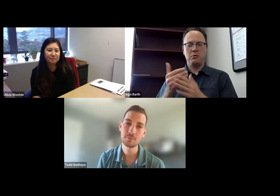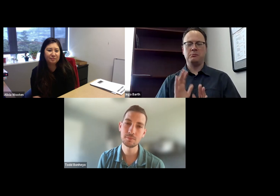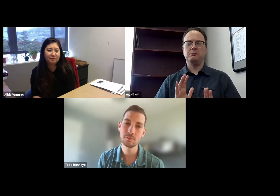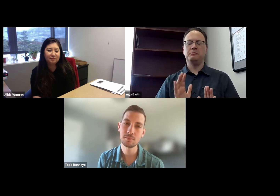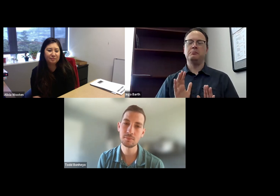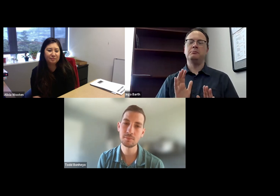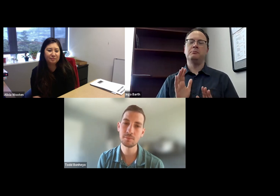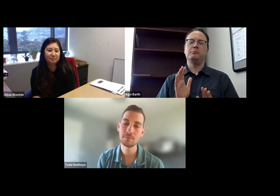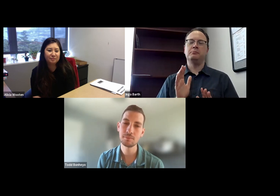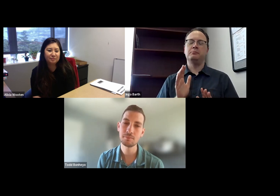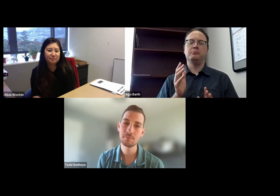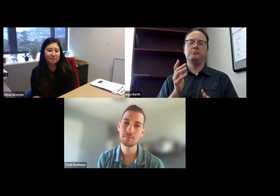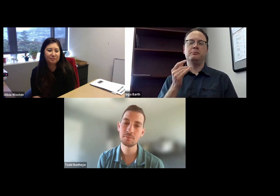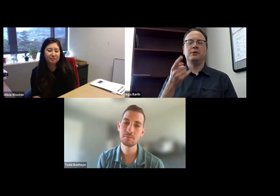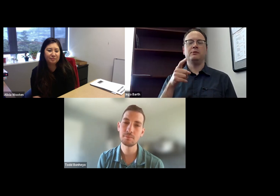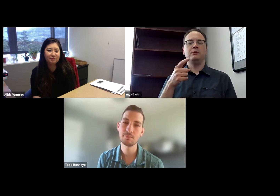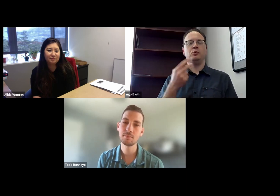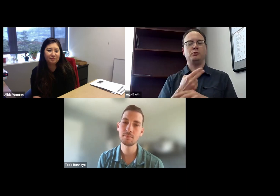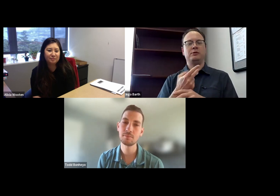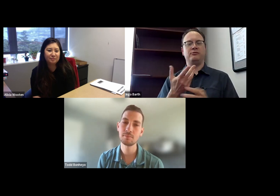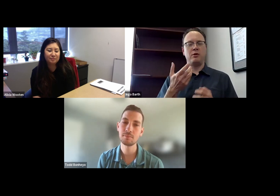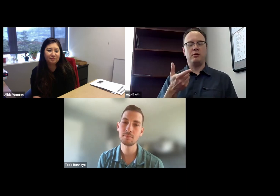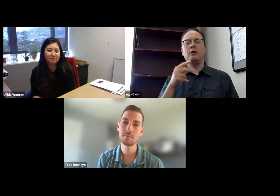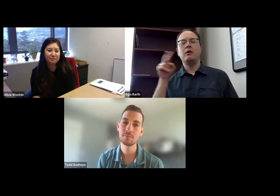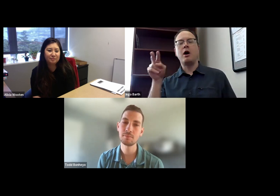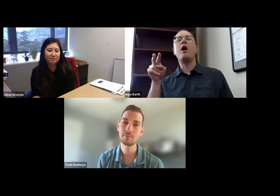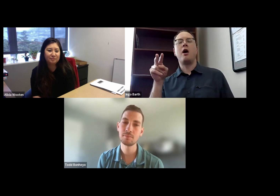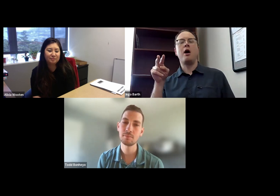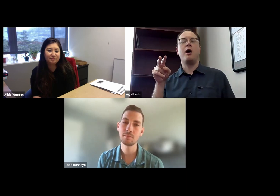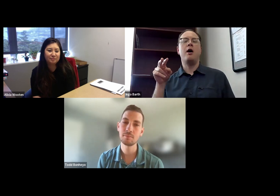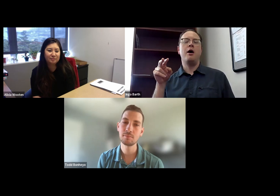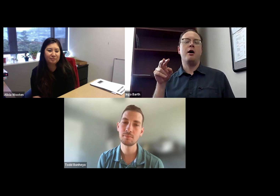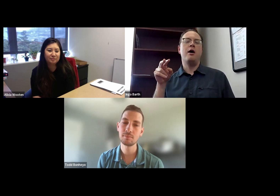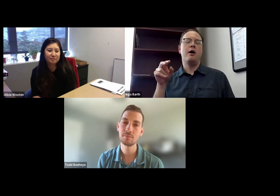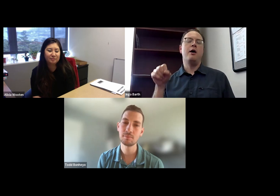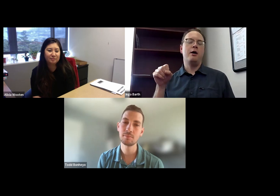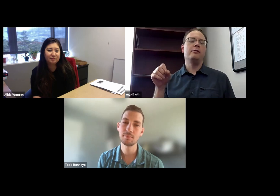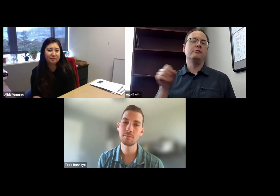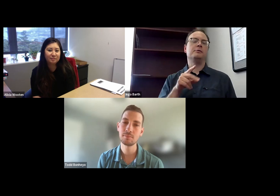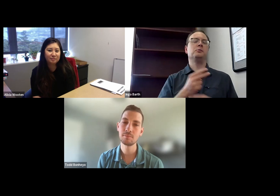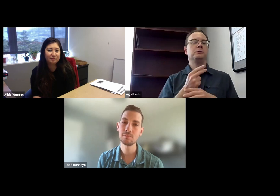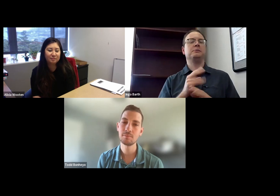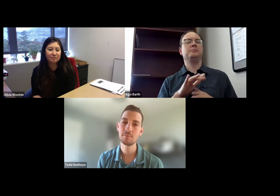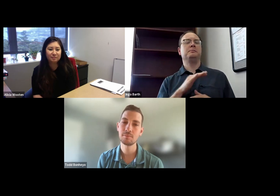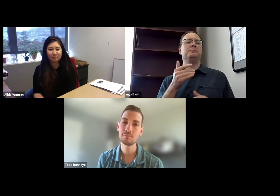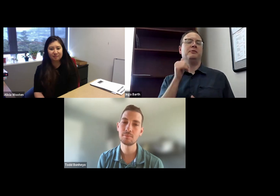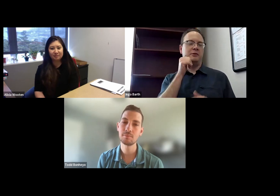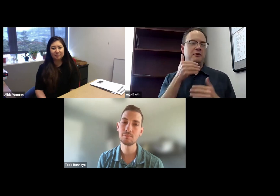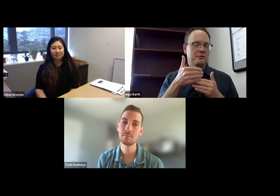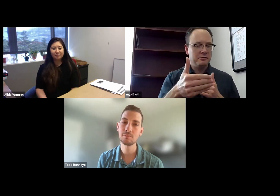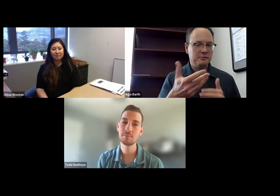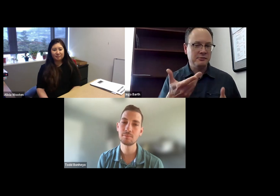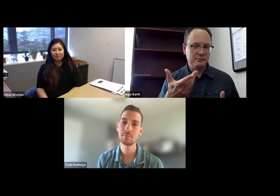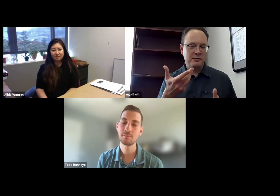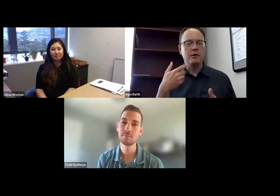fields now that there are certain chemicals that would be useful to have signs. Certainly not all of them. There are